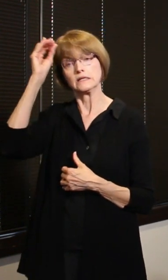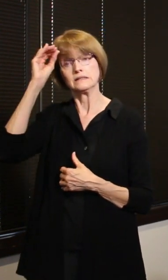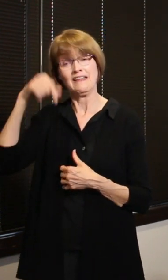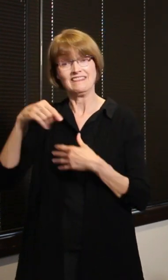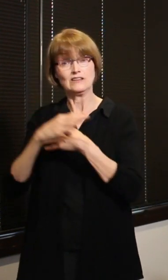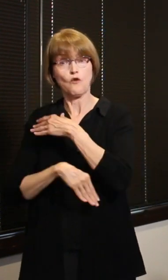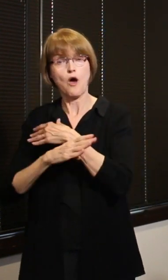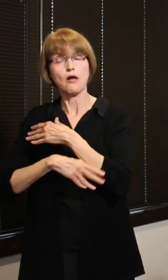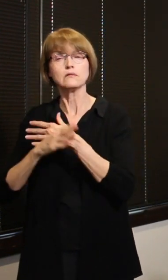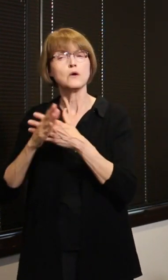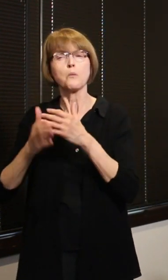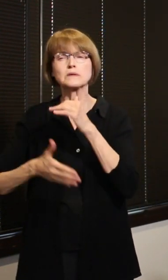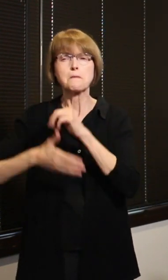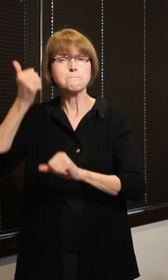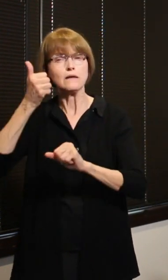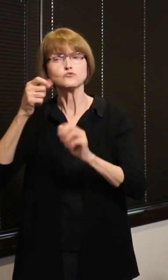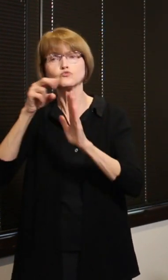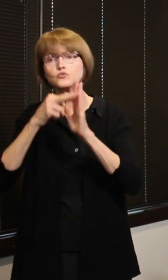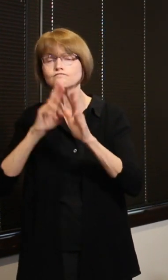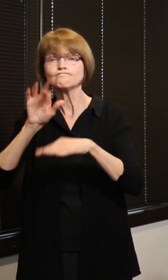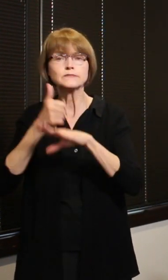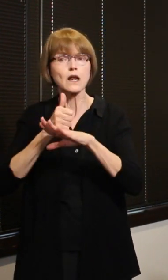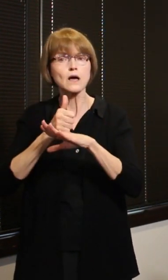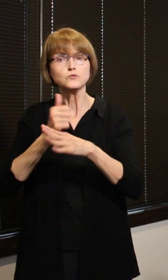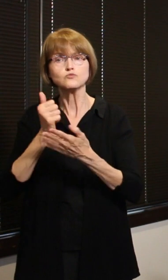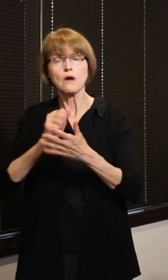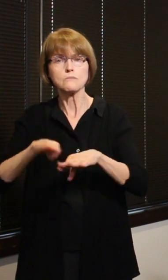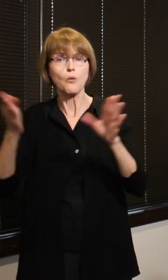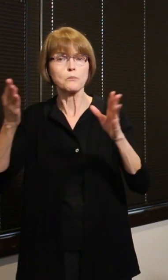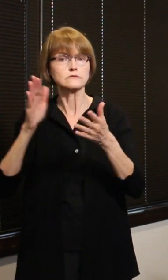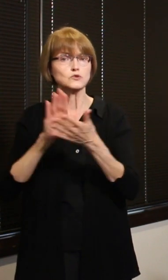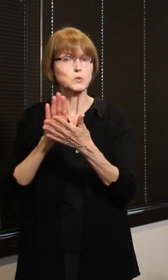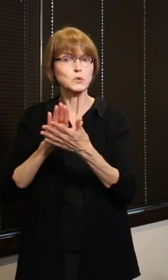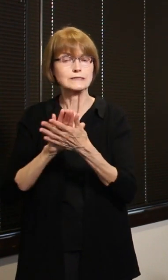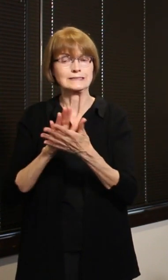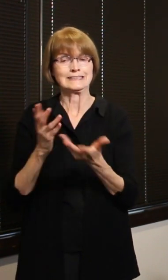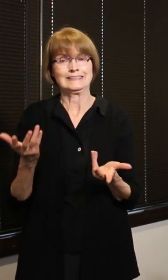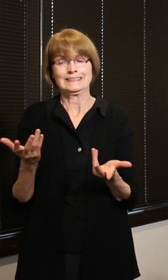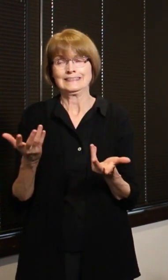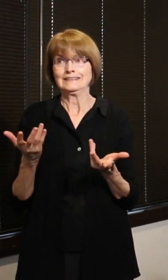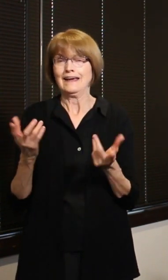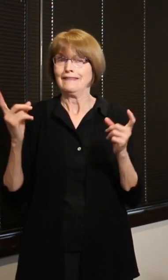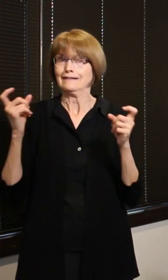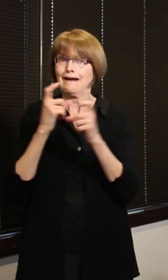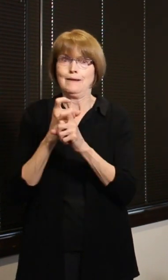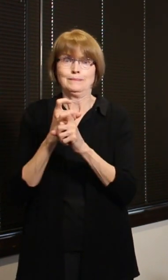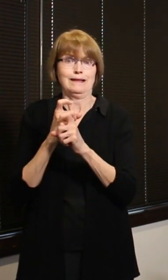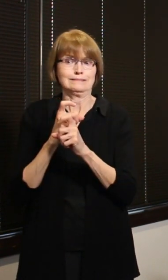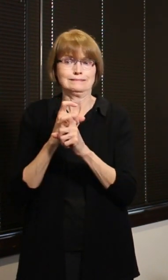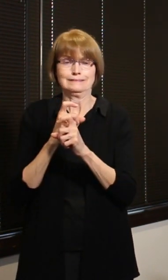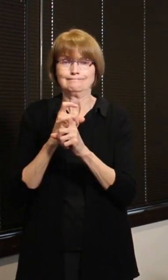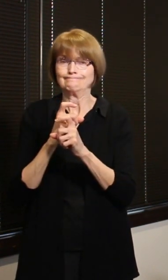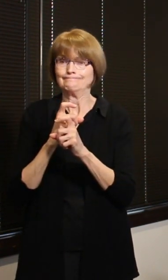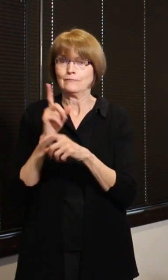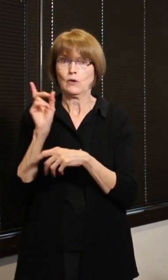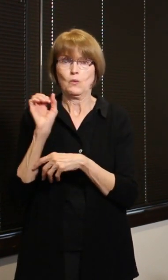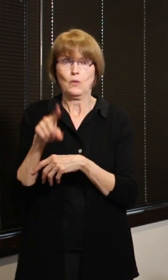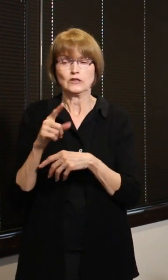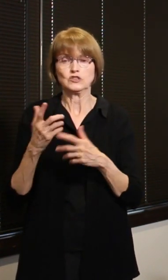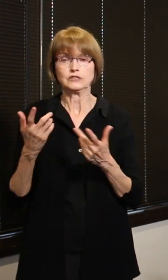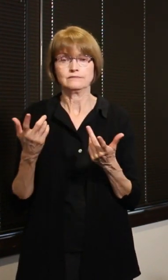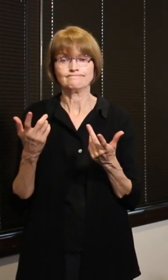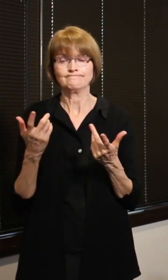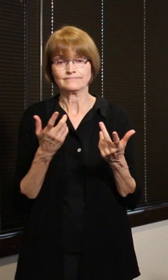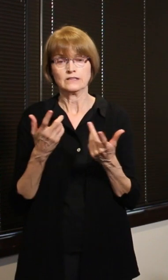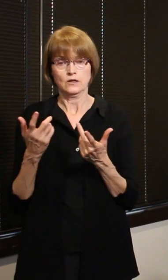this fall? Well, that's a complex question to answer. So, really it's